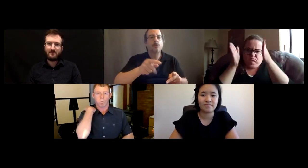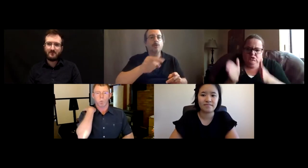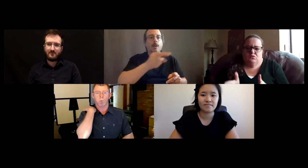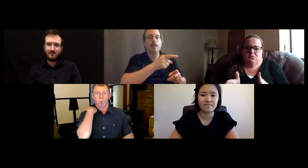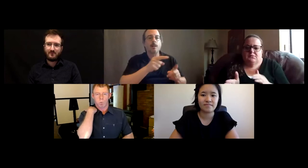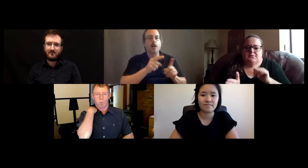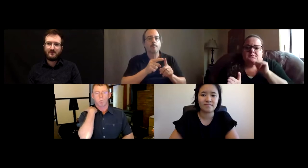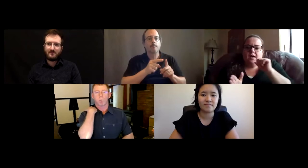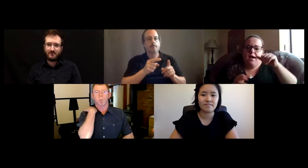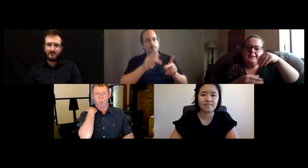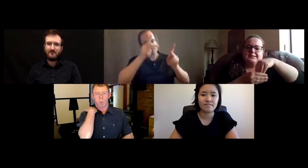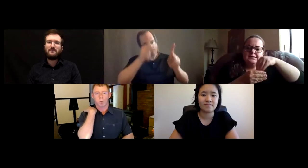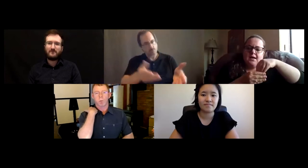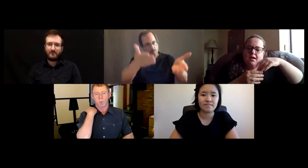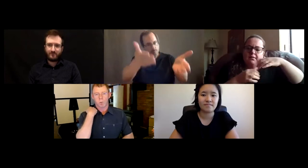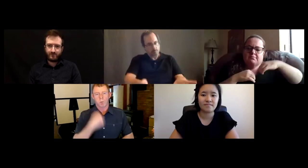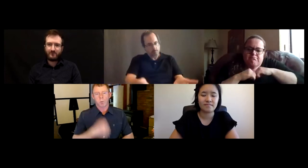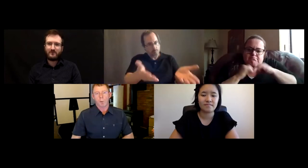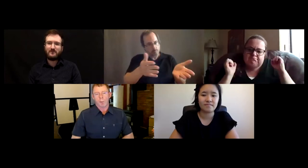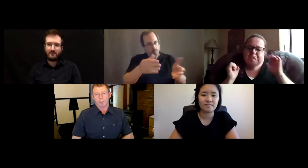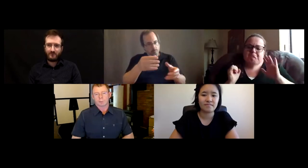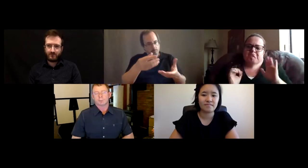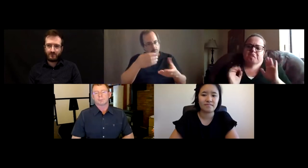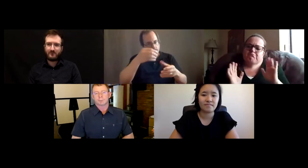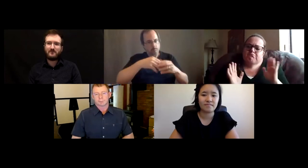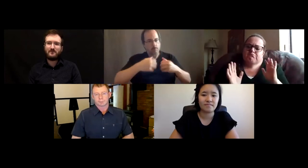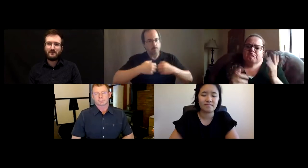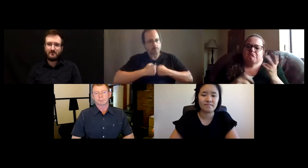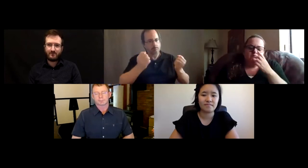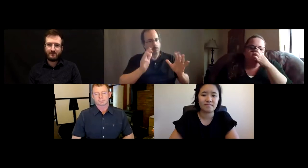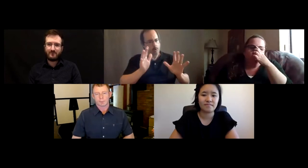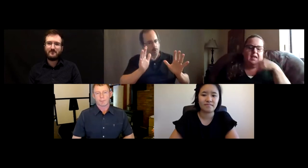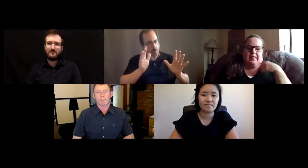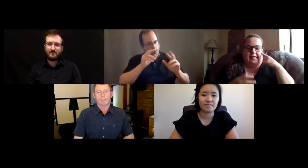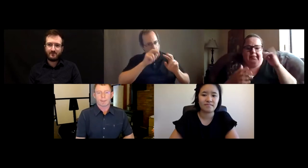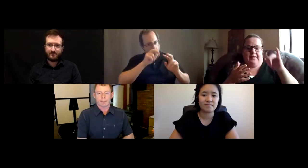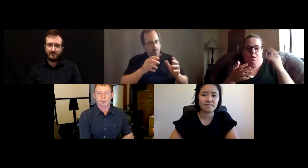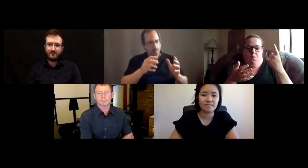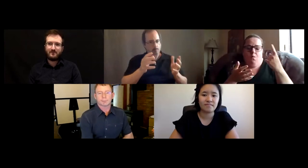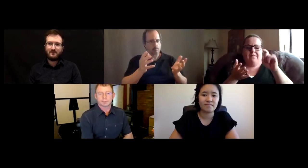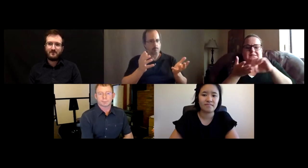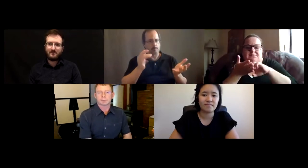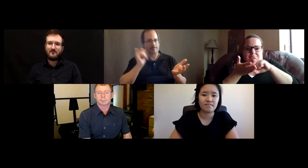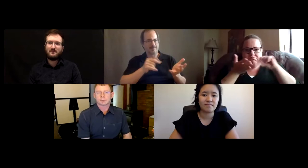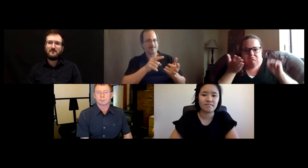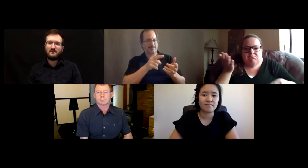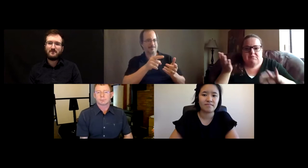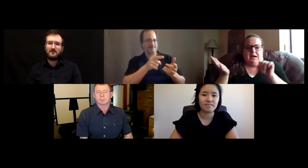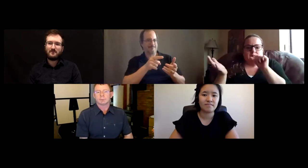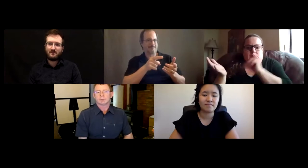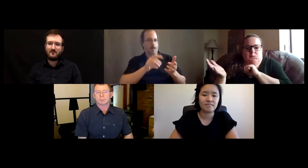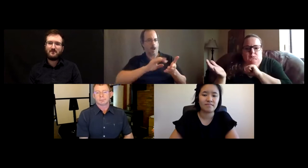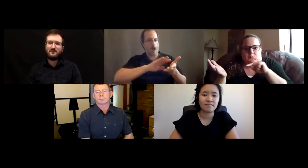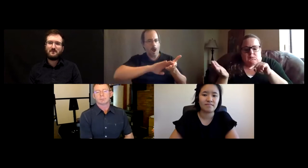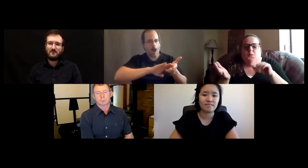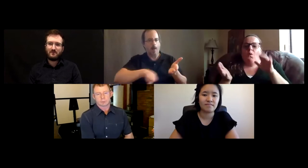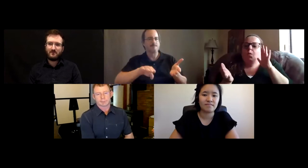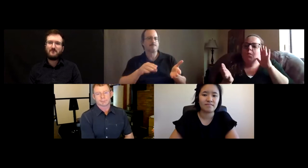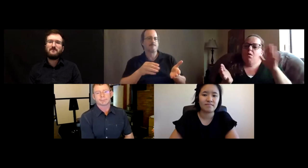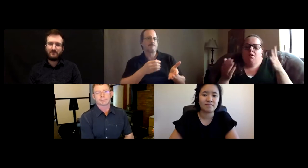Everyone should be looked at as human and as opposed to being judged automatically. So any kind